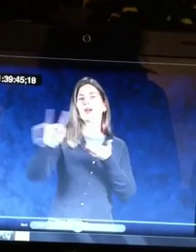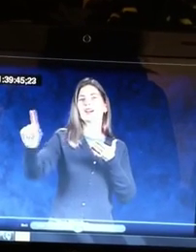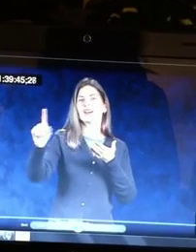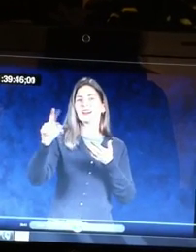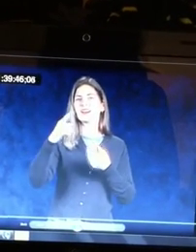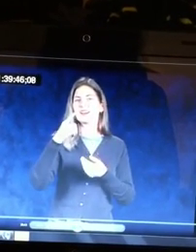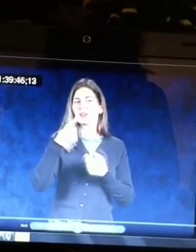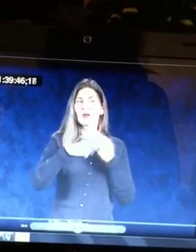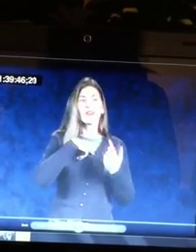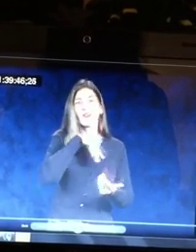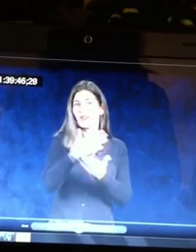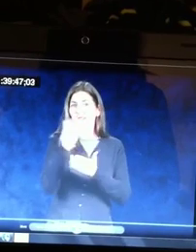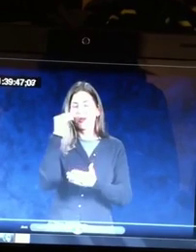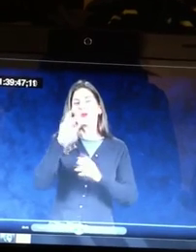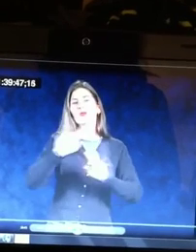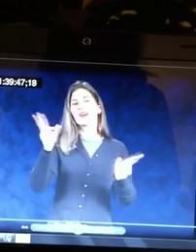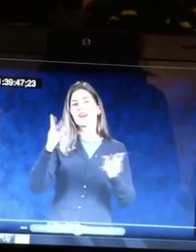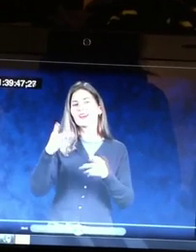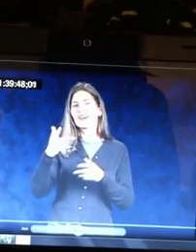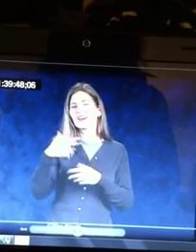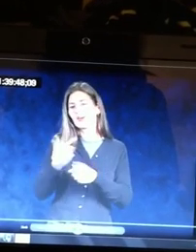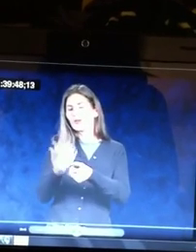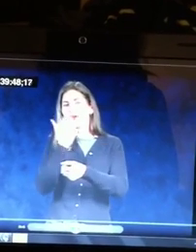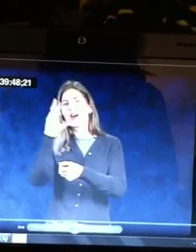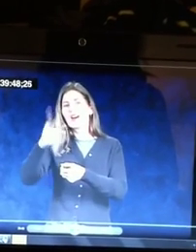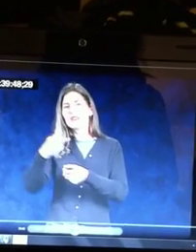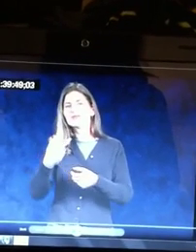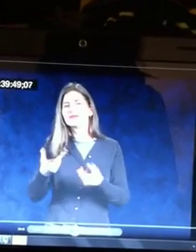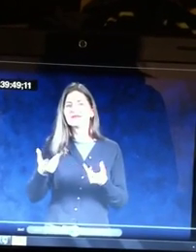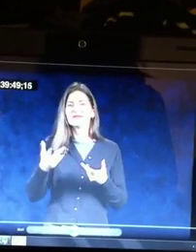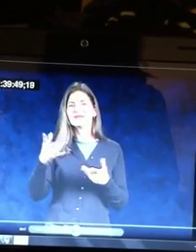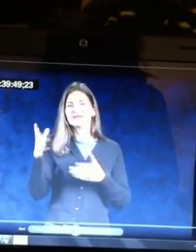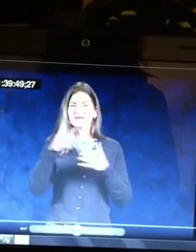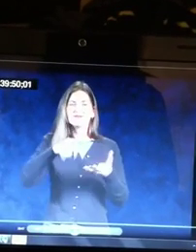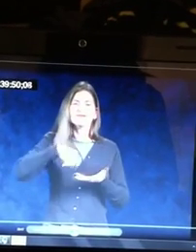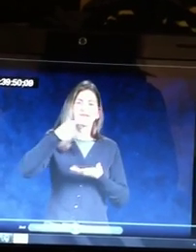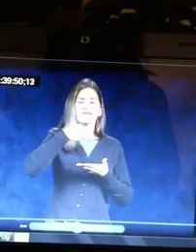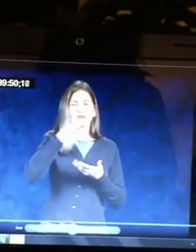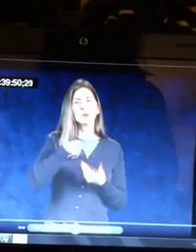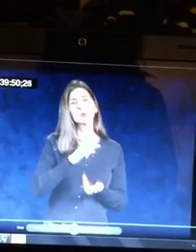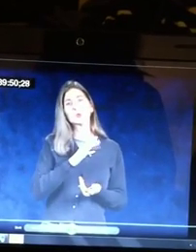salad for a week, so then, when I come home, it's all ready for me, and I just have to warm it up.